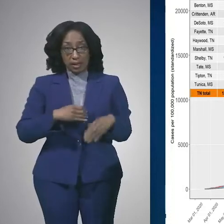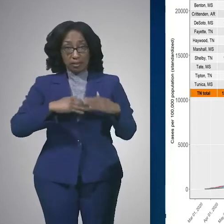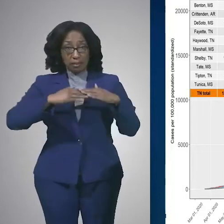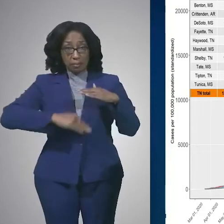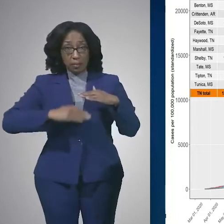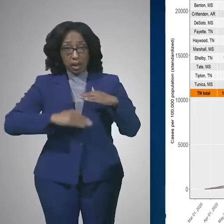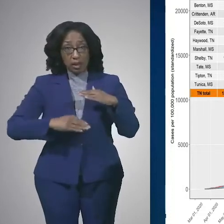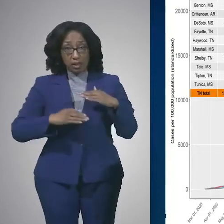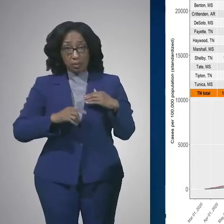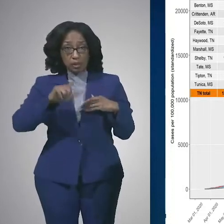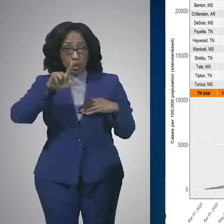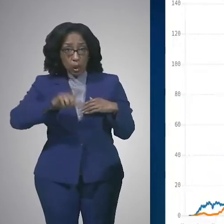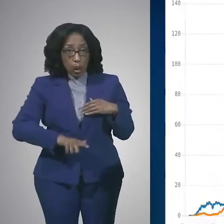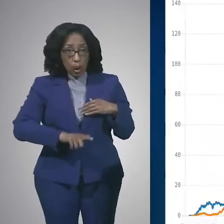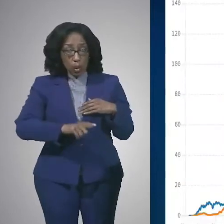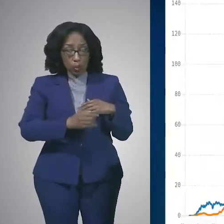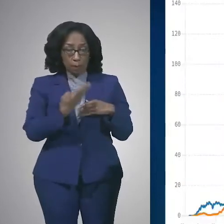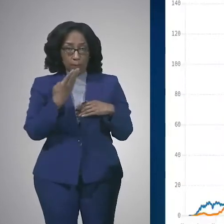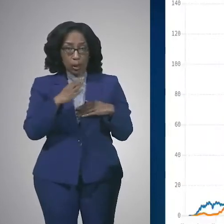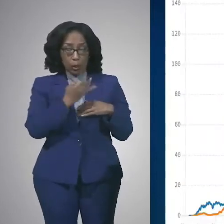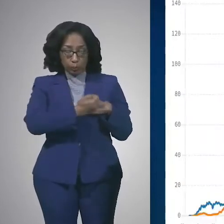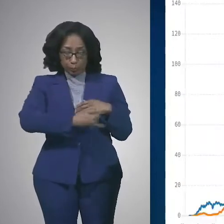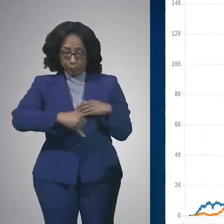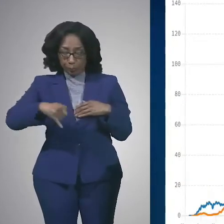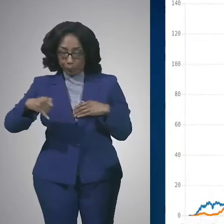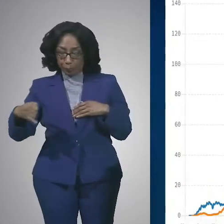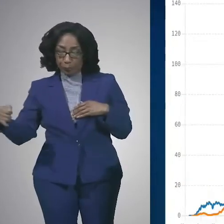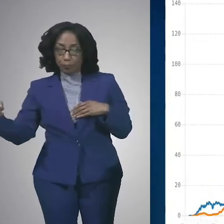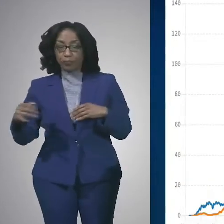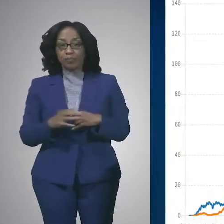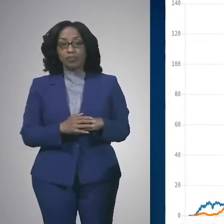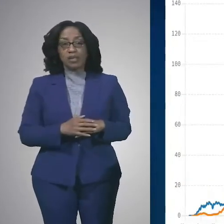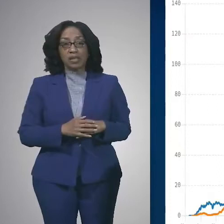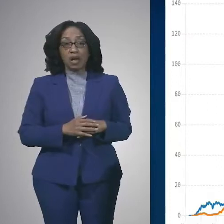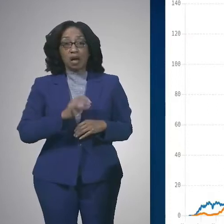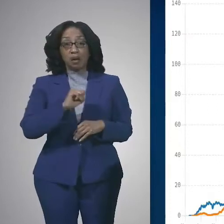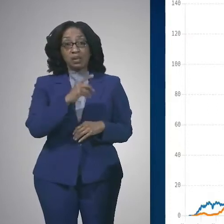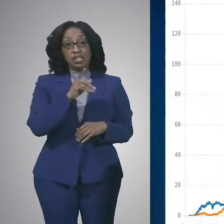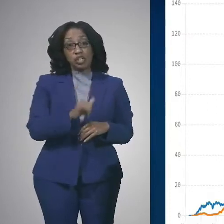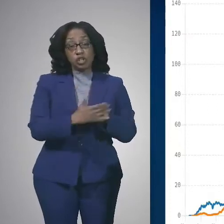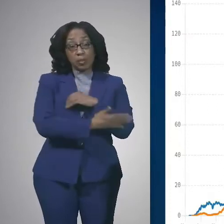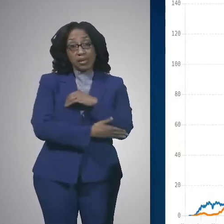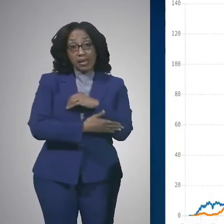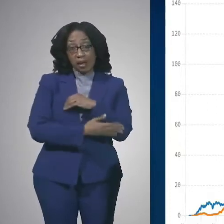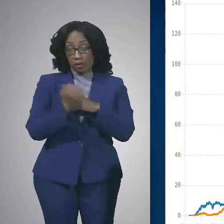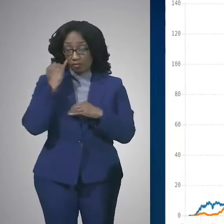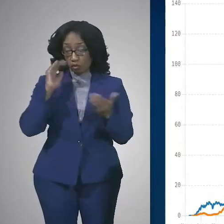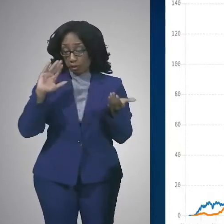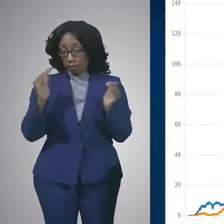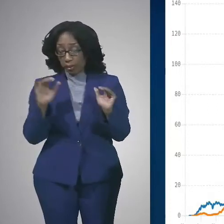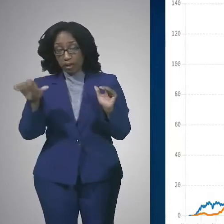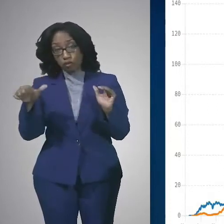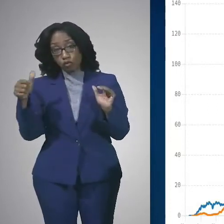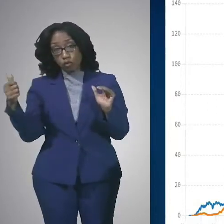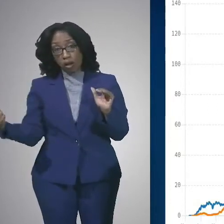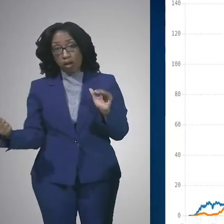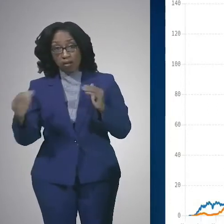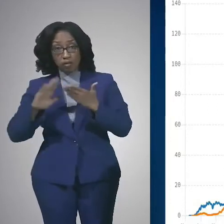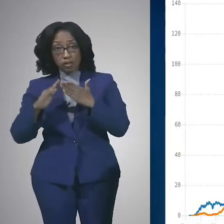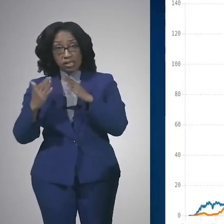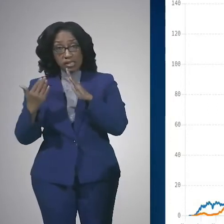bottom. Next slide. When you compare Shelby County to other metro areas in